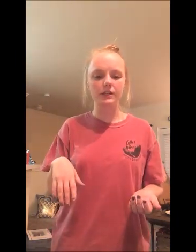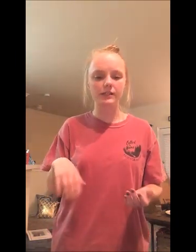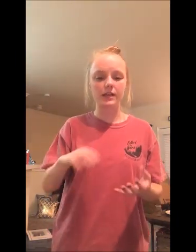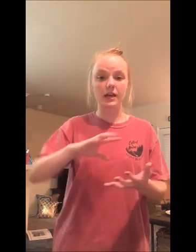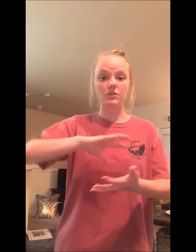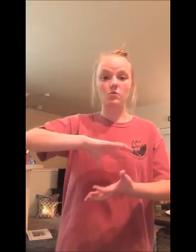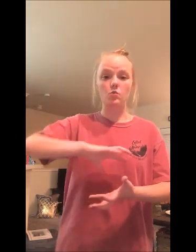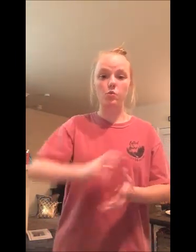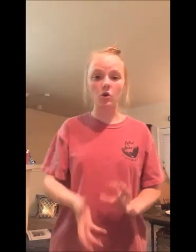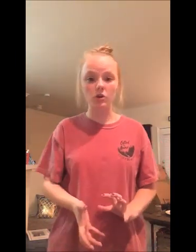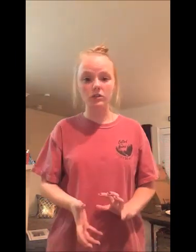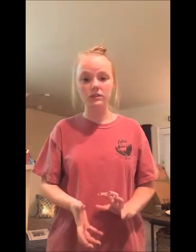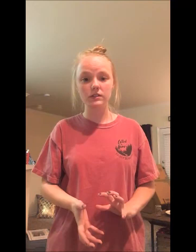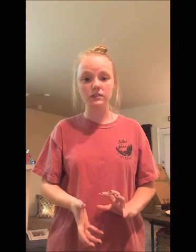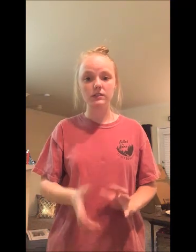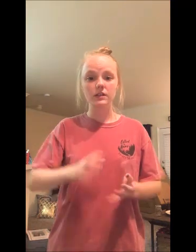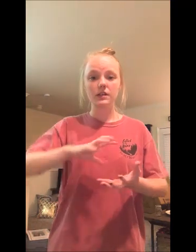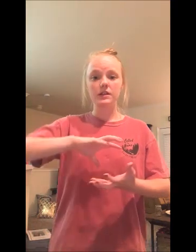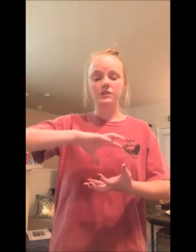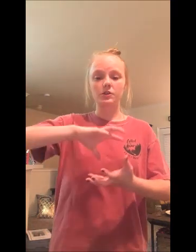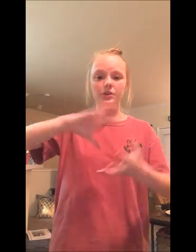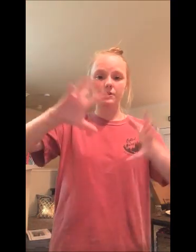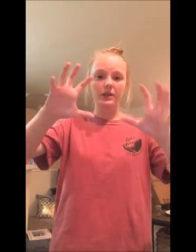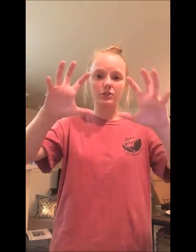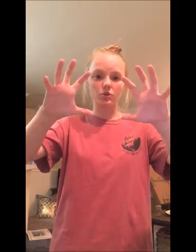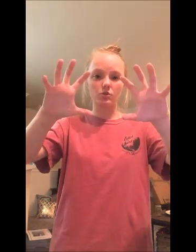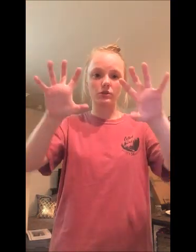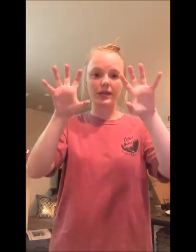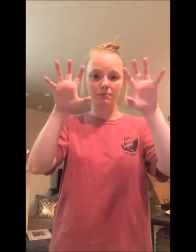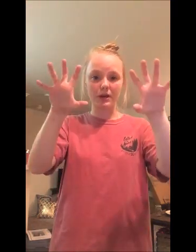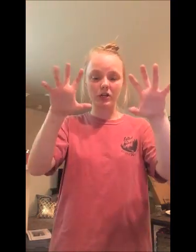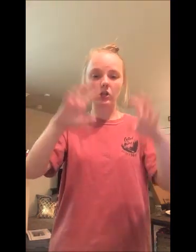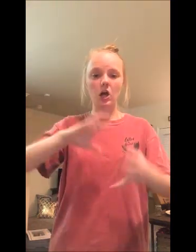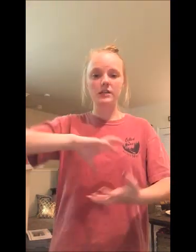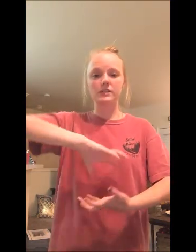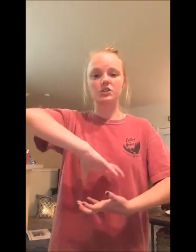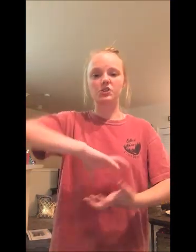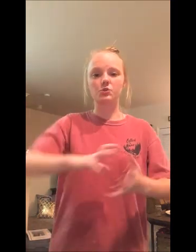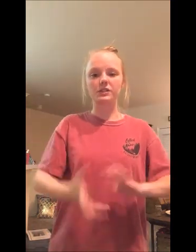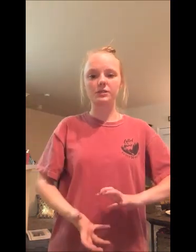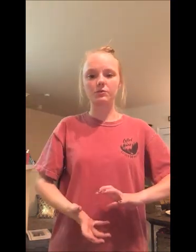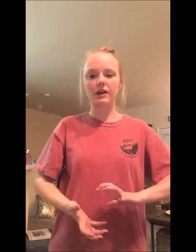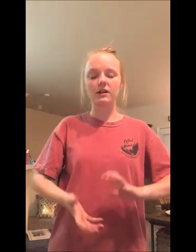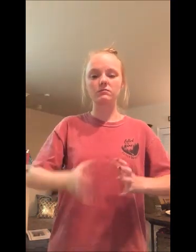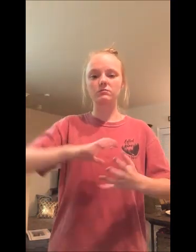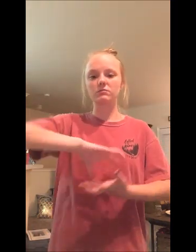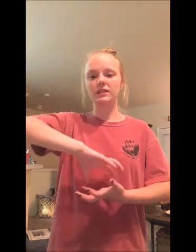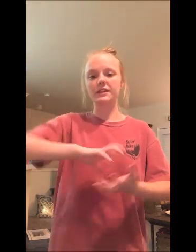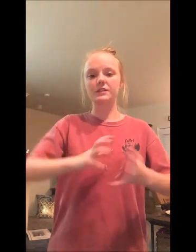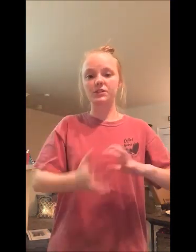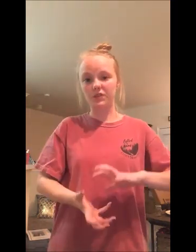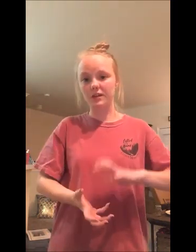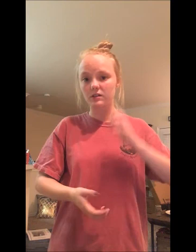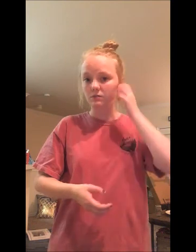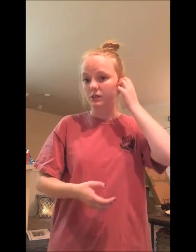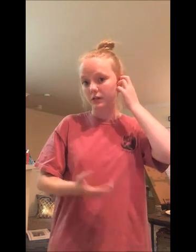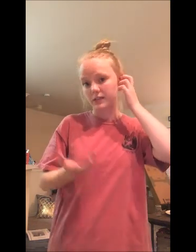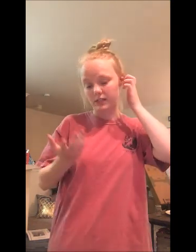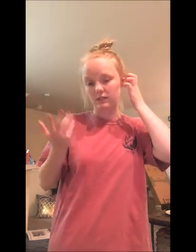going to say the world. So you're going to make two like bear claws and just twist them around like in a sphere, symbolizing